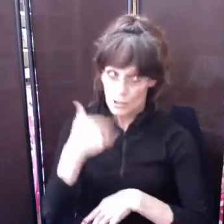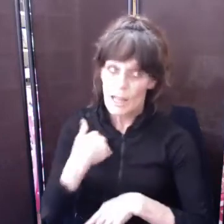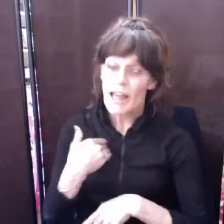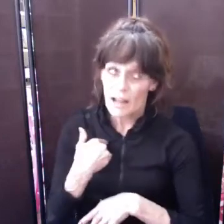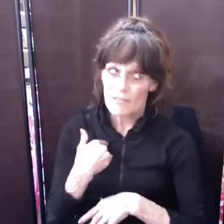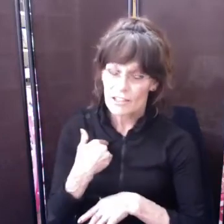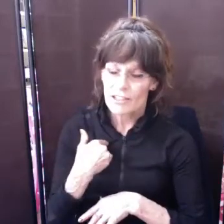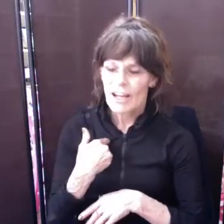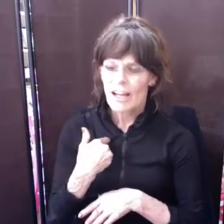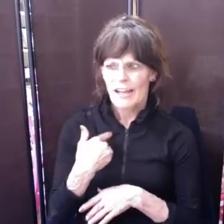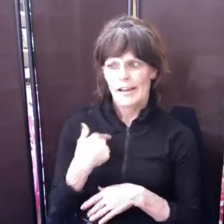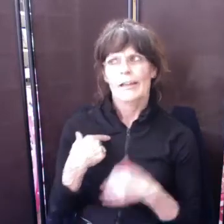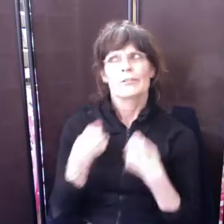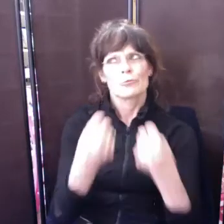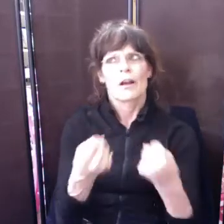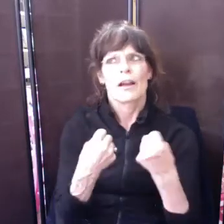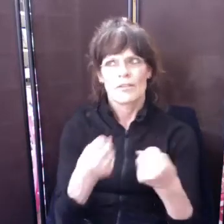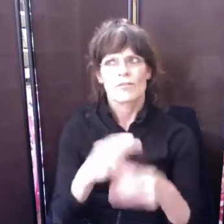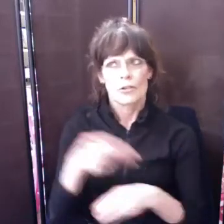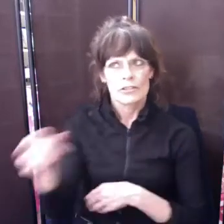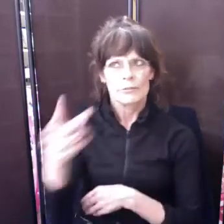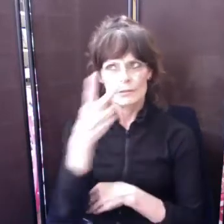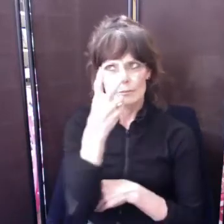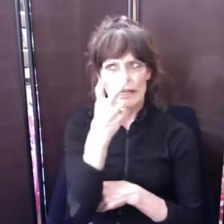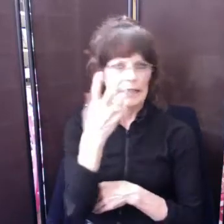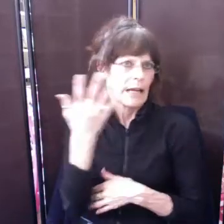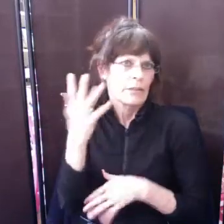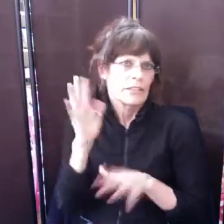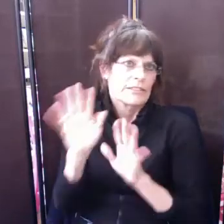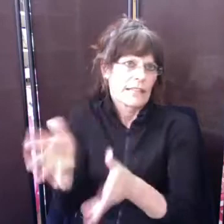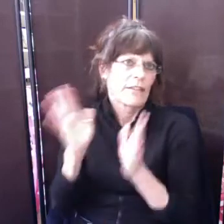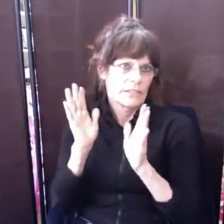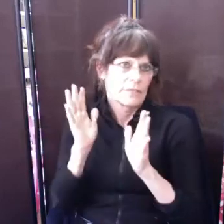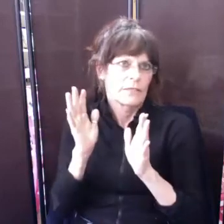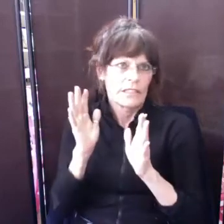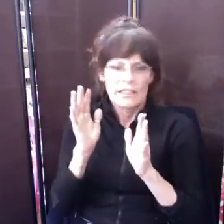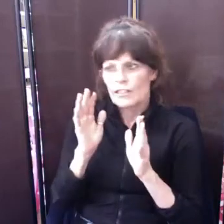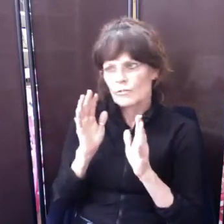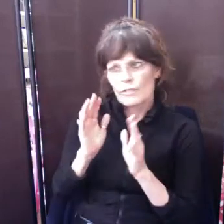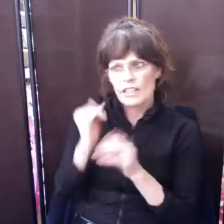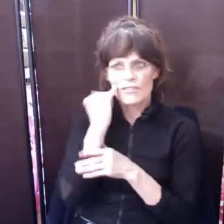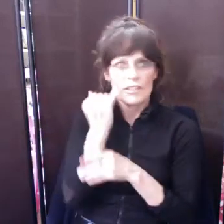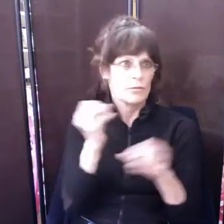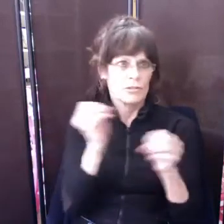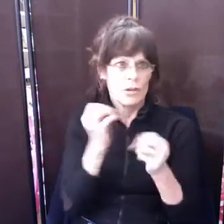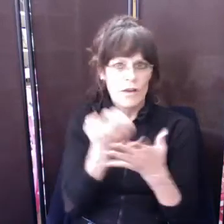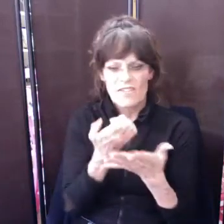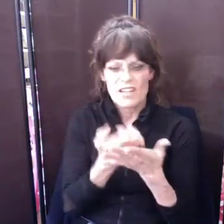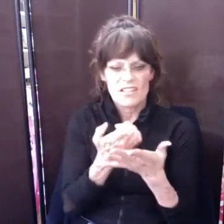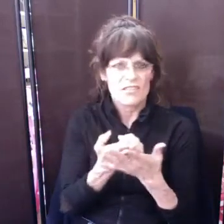I had to drive, of course, because he was blind, and I would have just left him there. I would have just dumped him there if there was no evidence of liquor. But we got